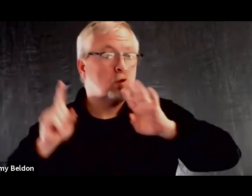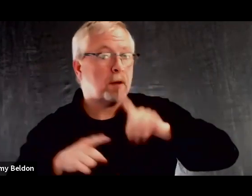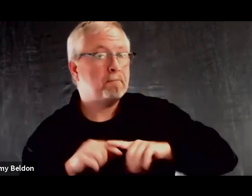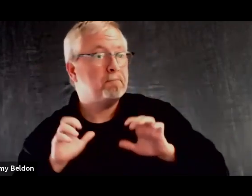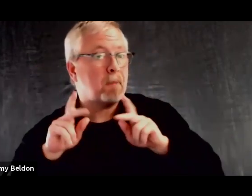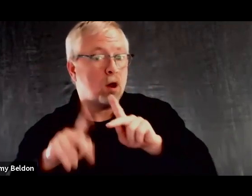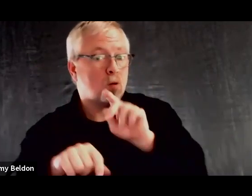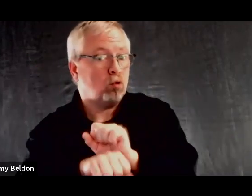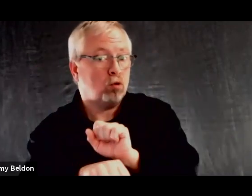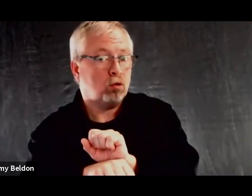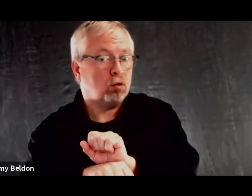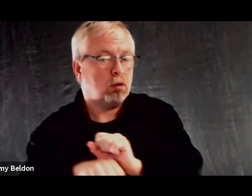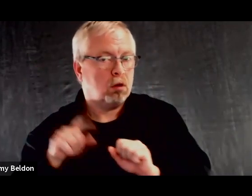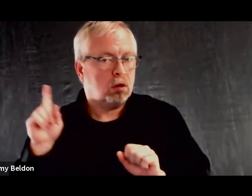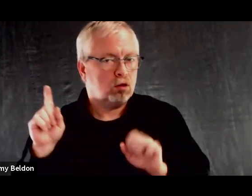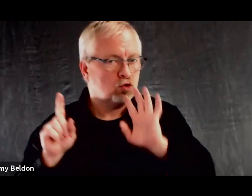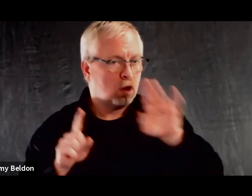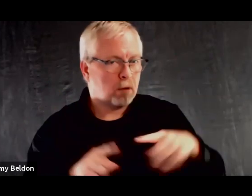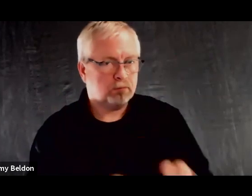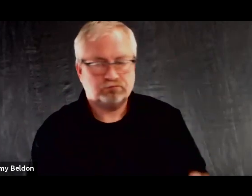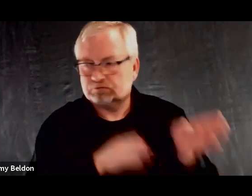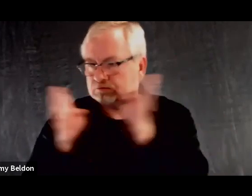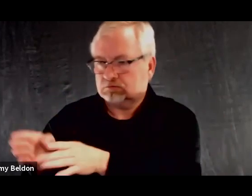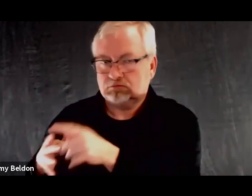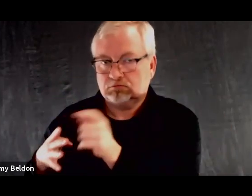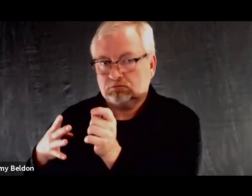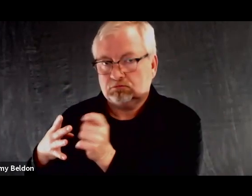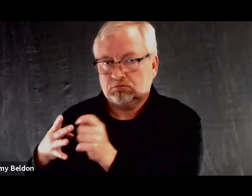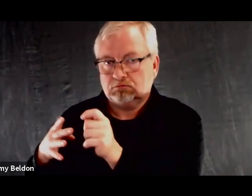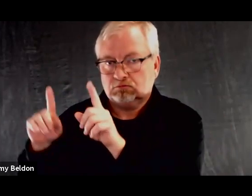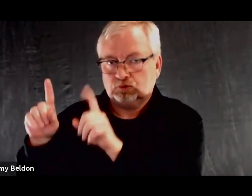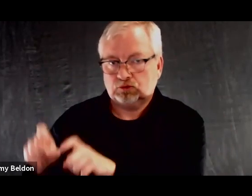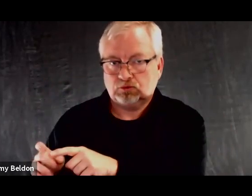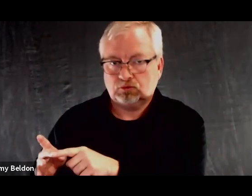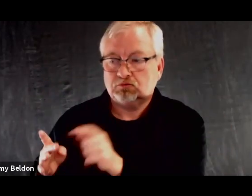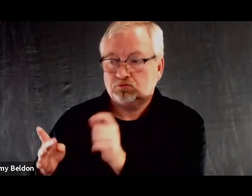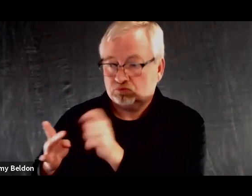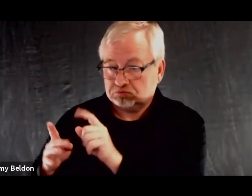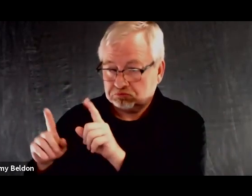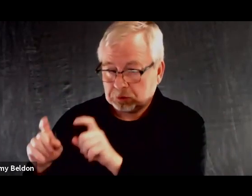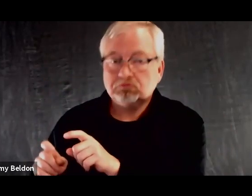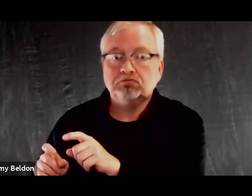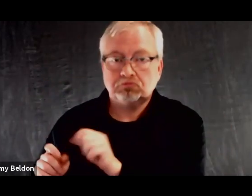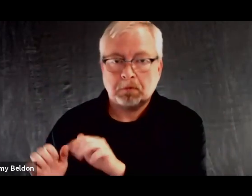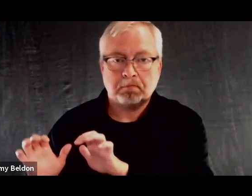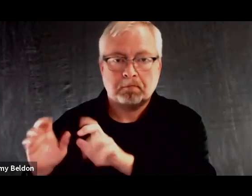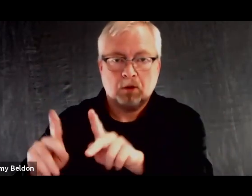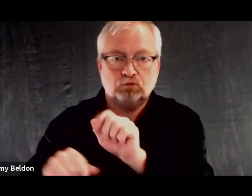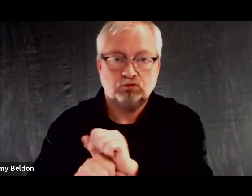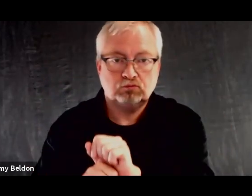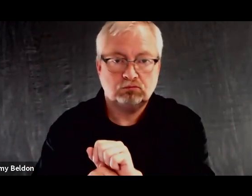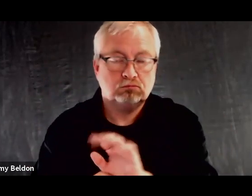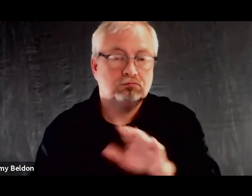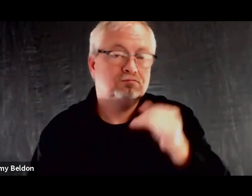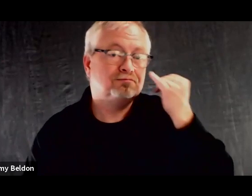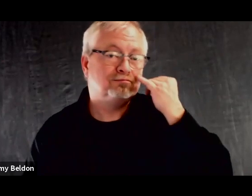as screening people. Certainly we want to continue to do enhanced